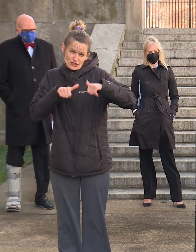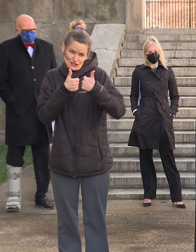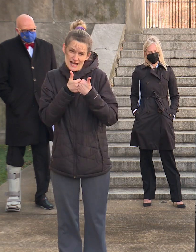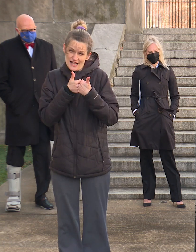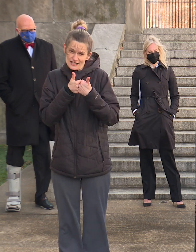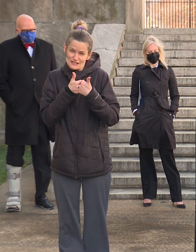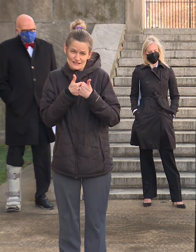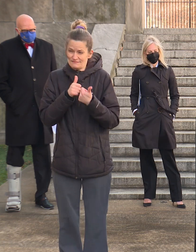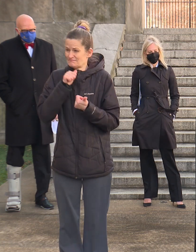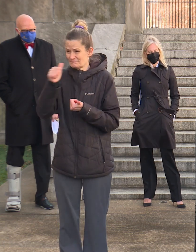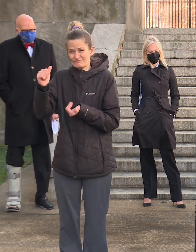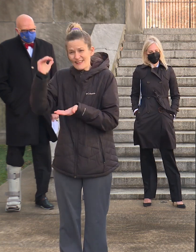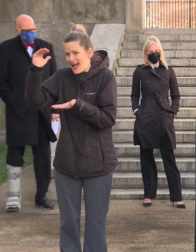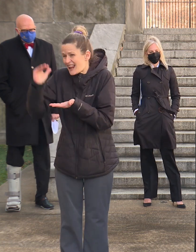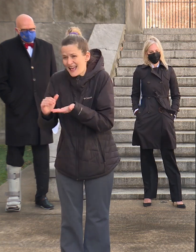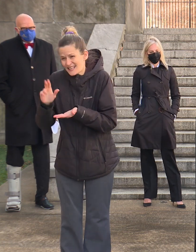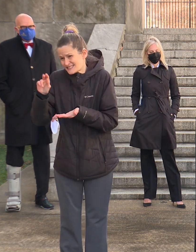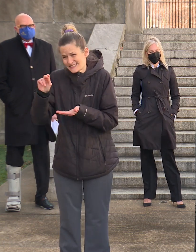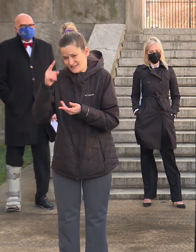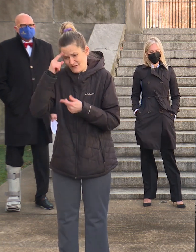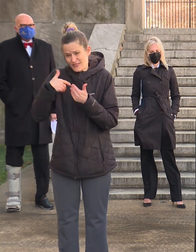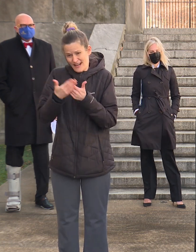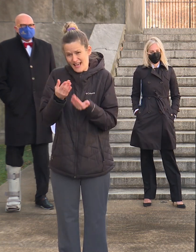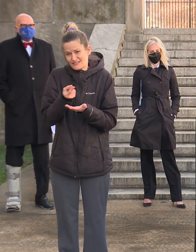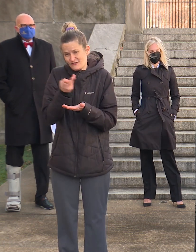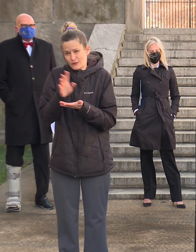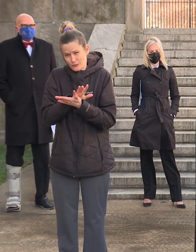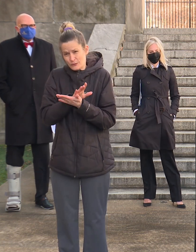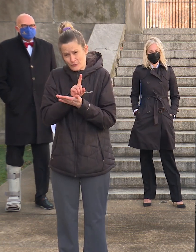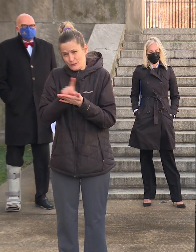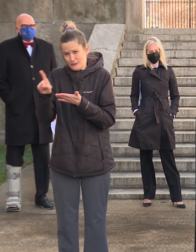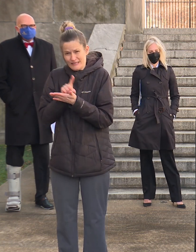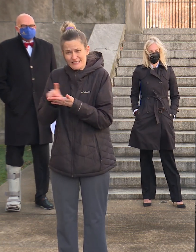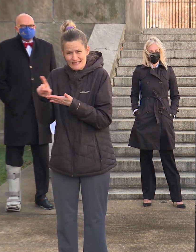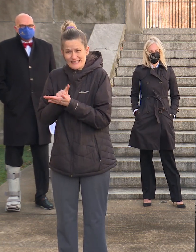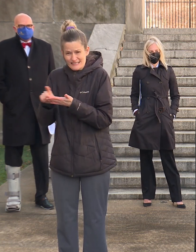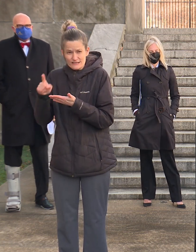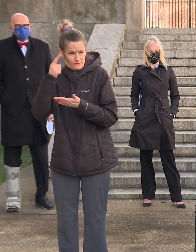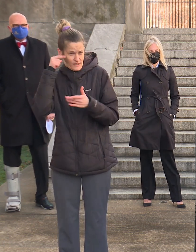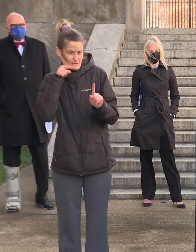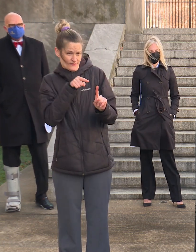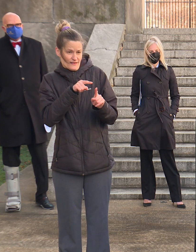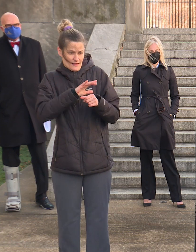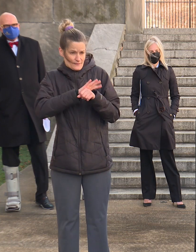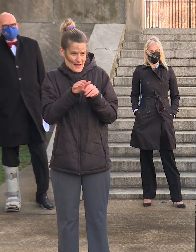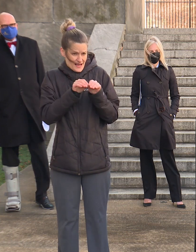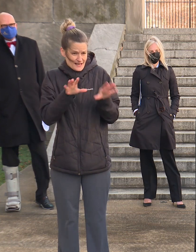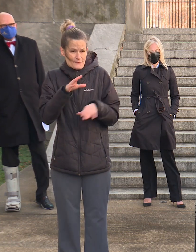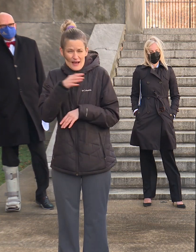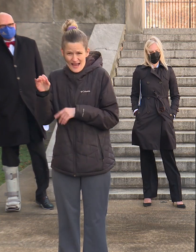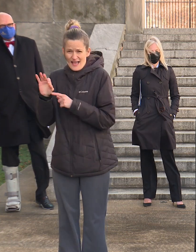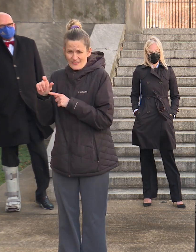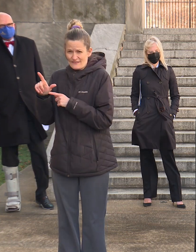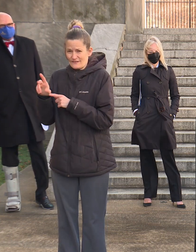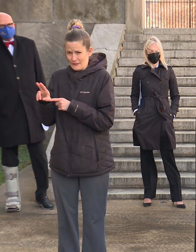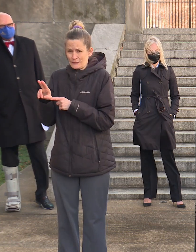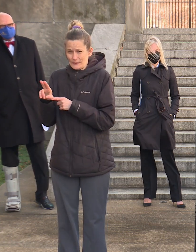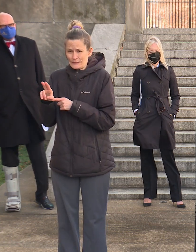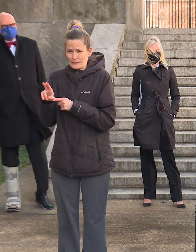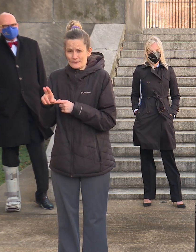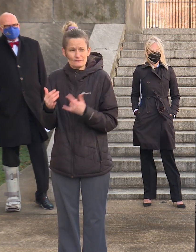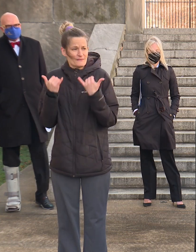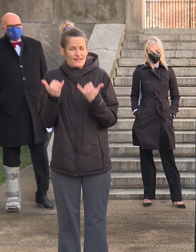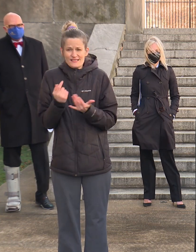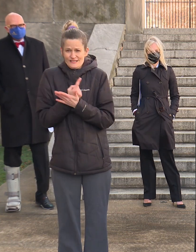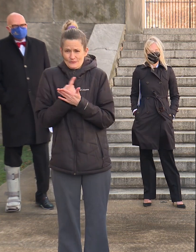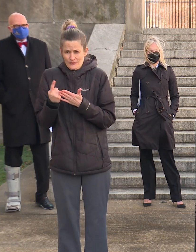only COVID-19, but flu patients requiring care. In fact, this week, we anticipate surpassing the highest